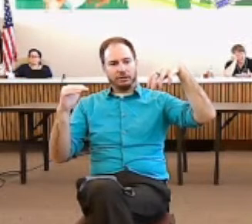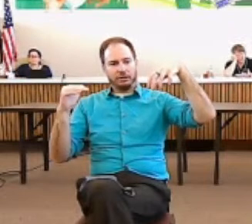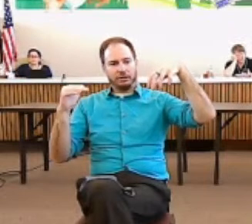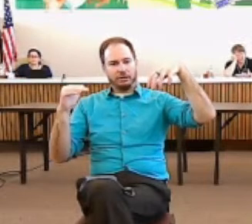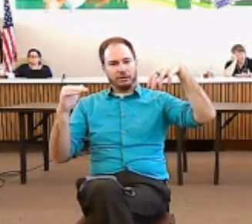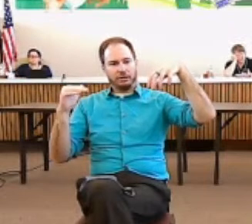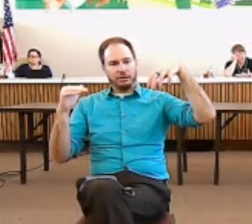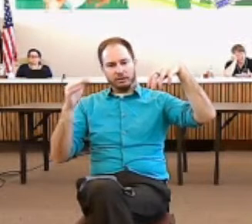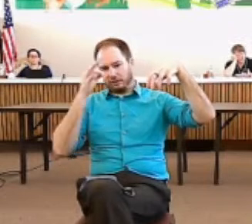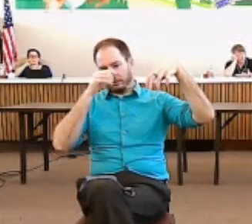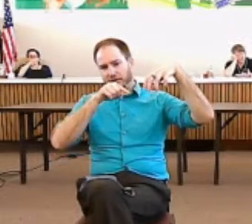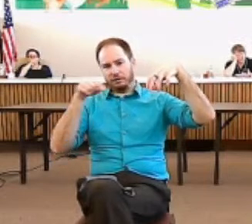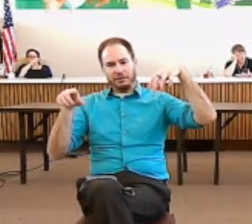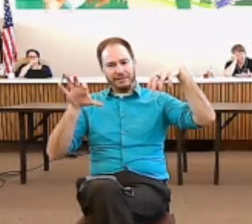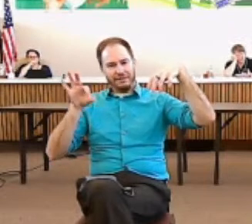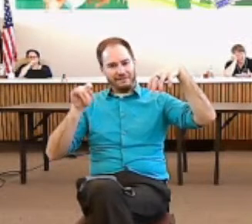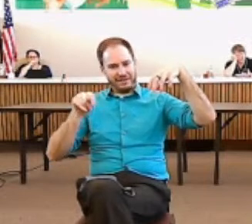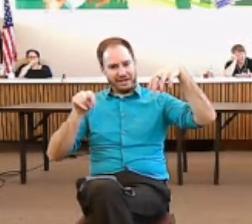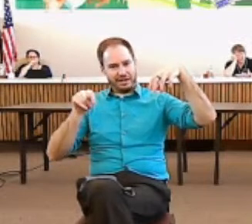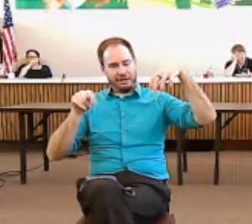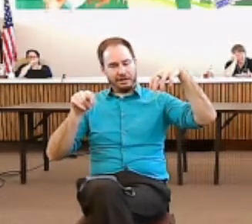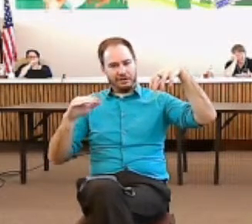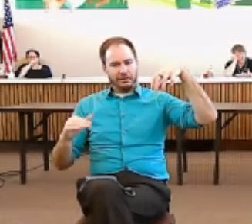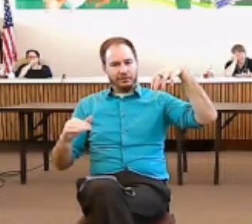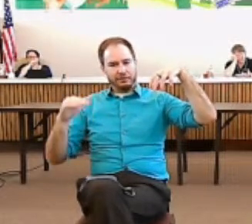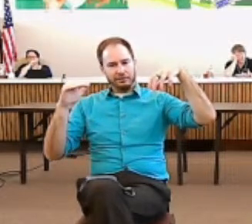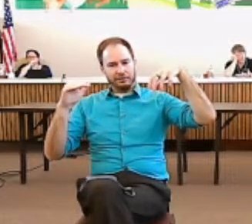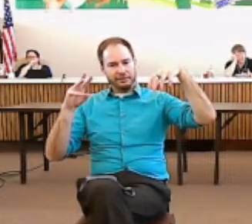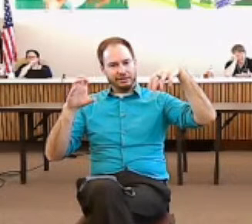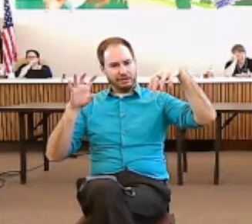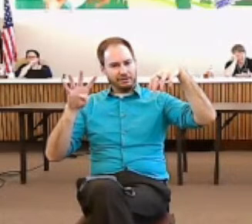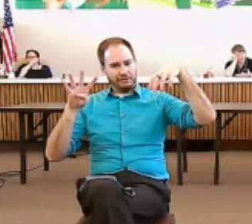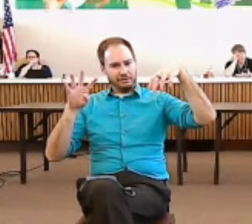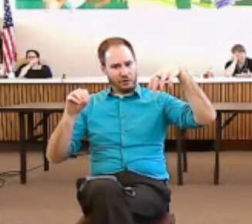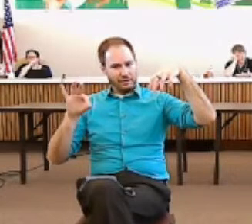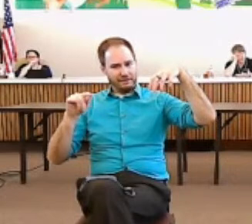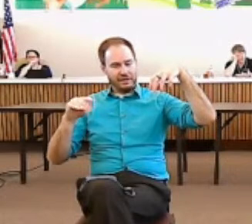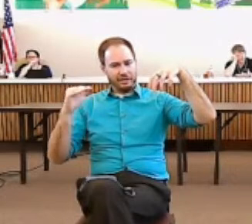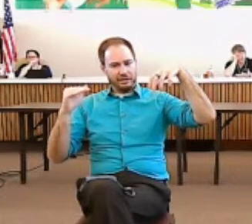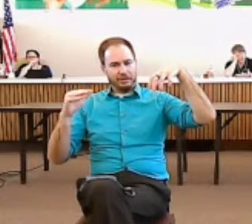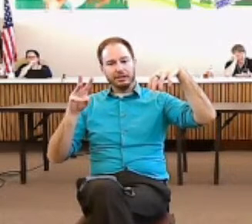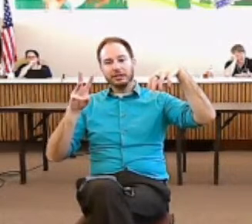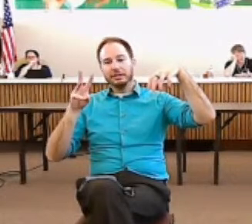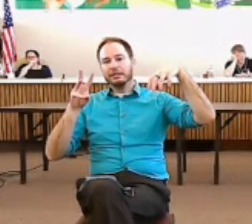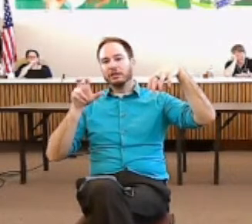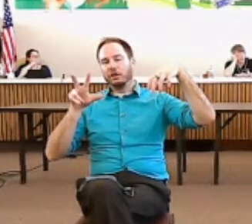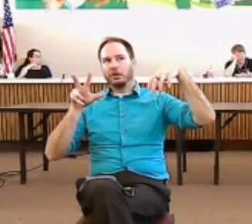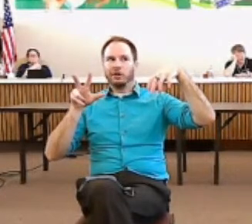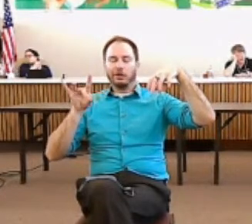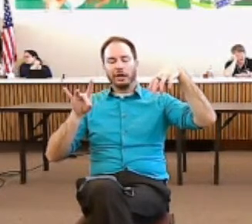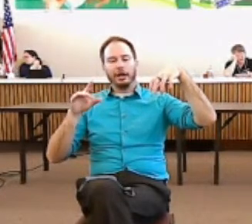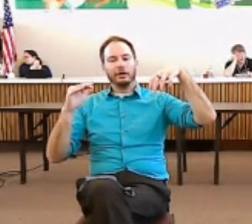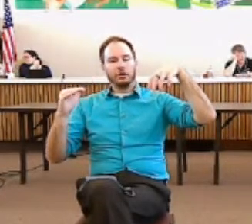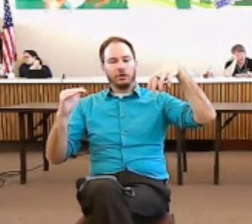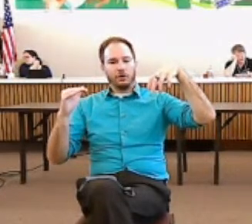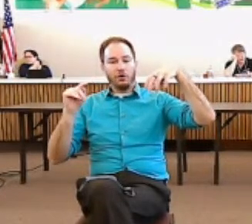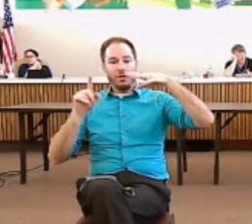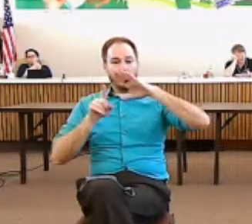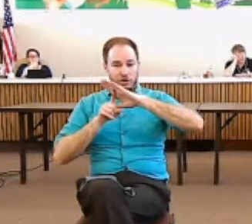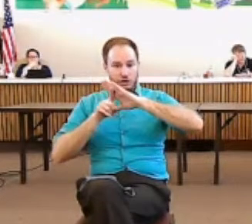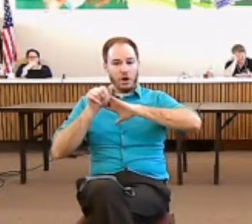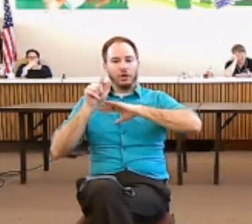500 feet from me? And it's 640 feet? 630. So again, the tallest